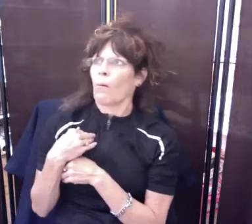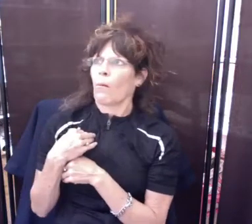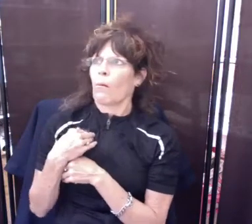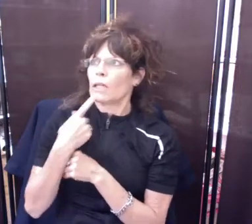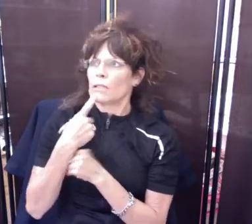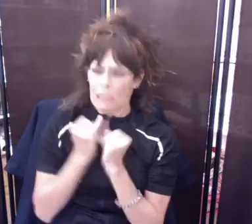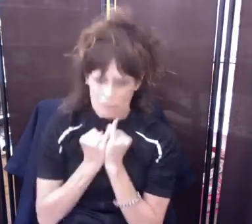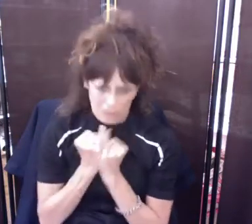driving,